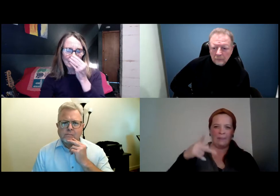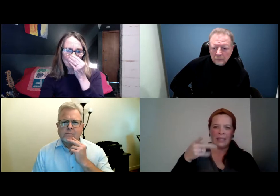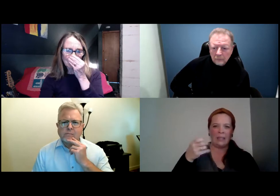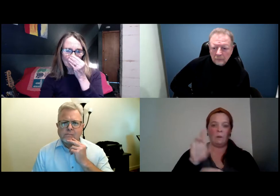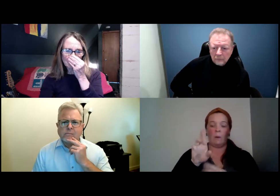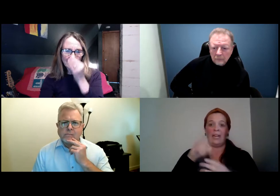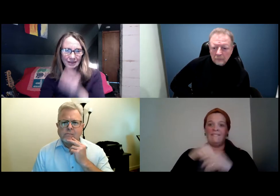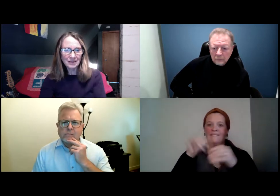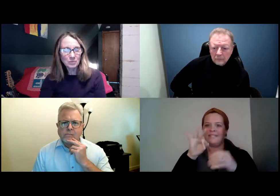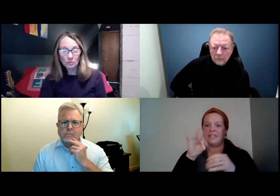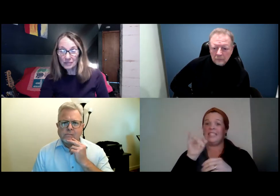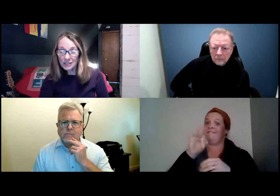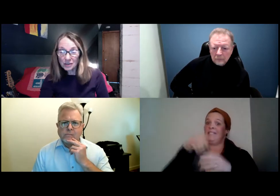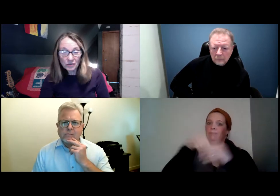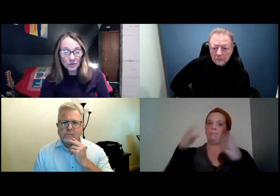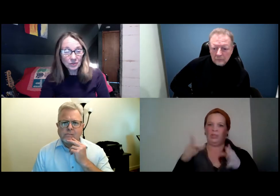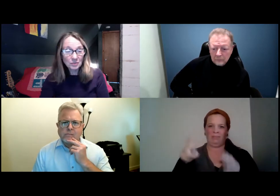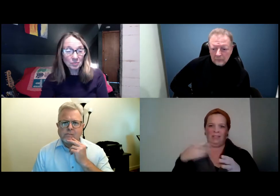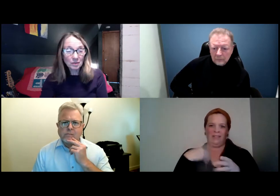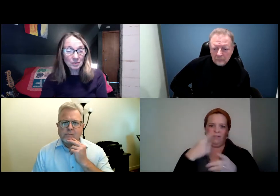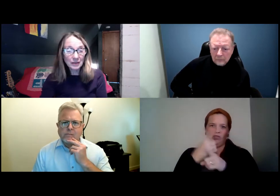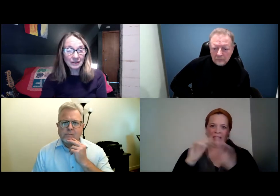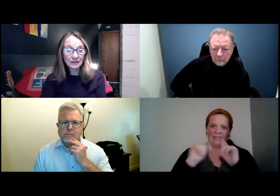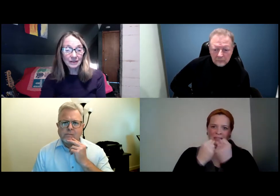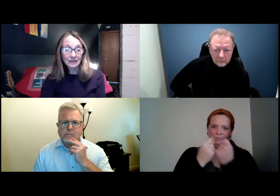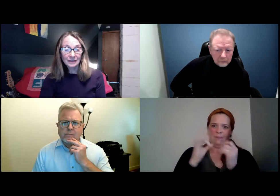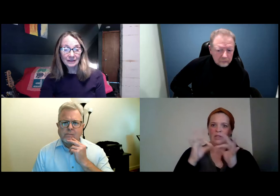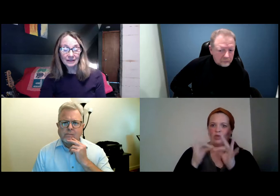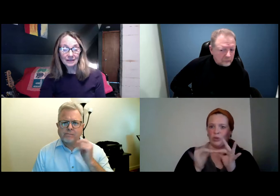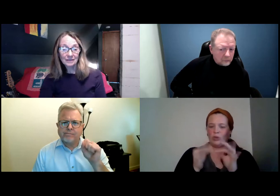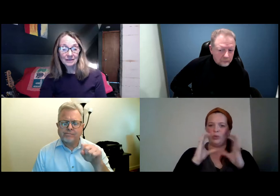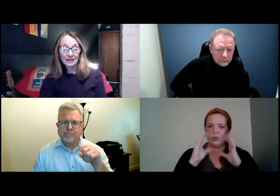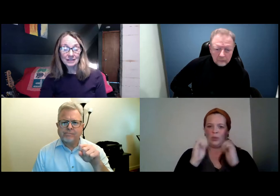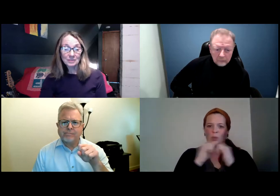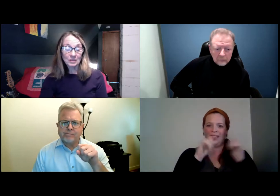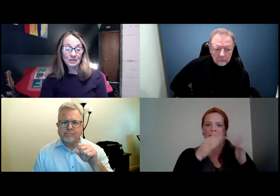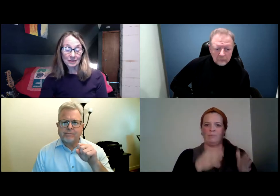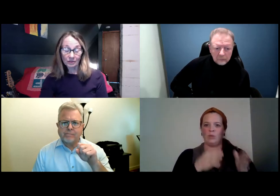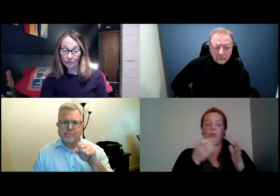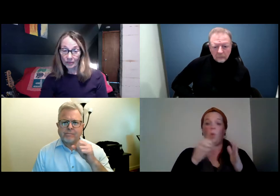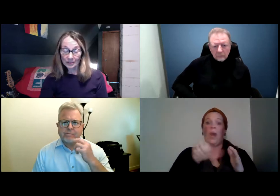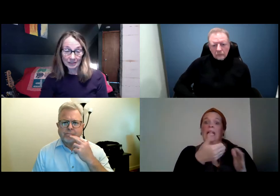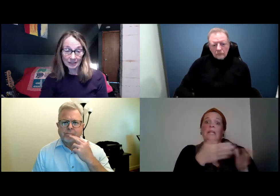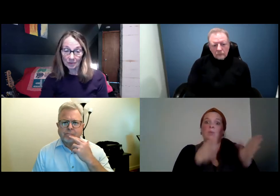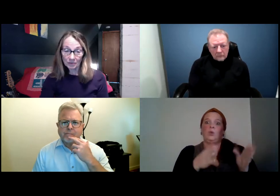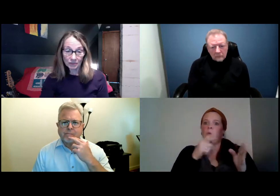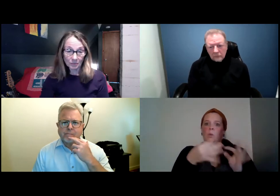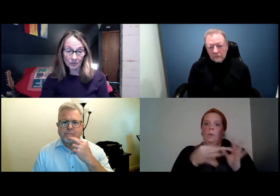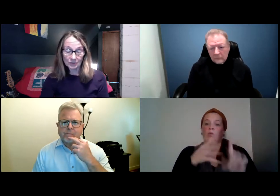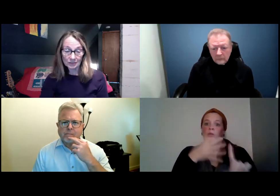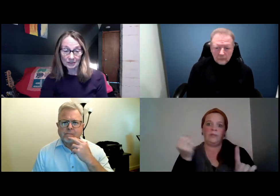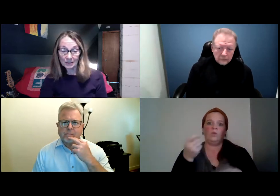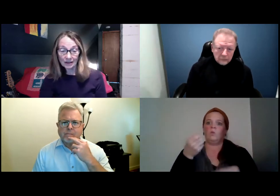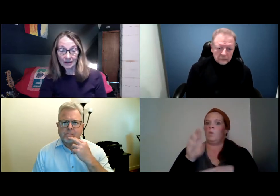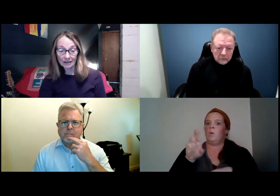getting someone to contact them through video phone could be problematic. It has to be the right team of interpreters,